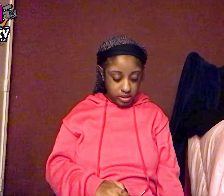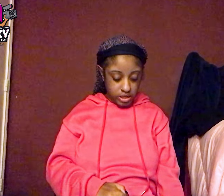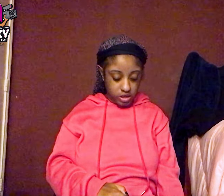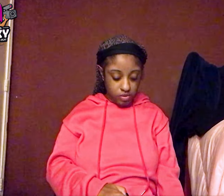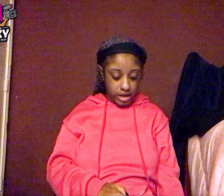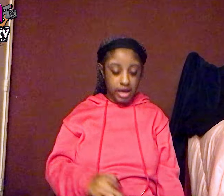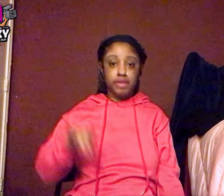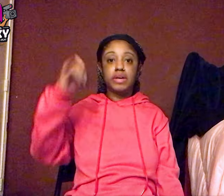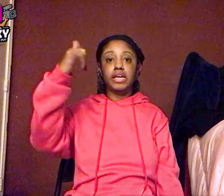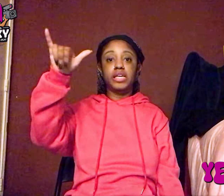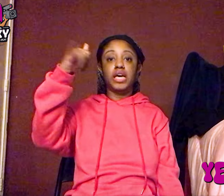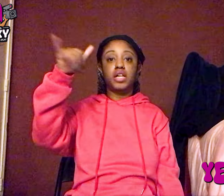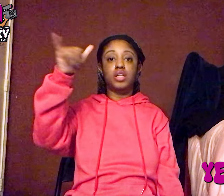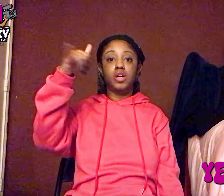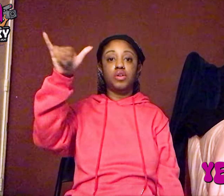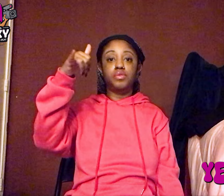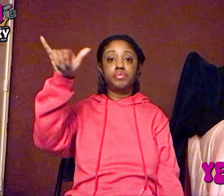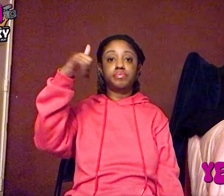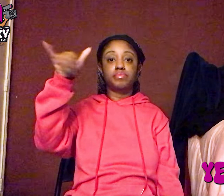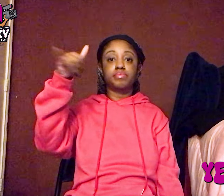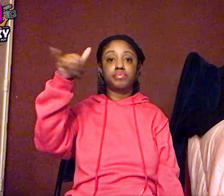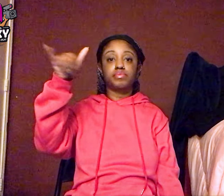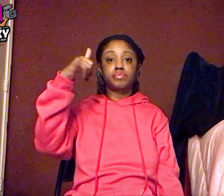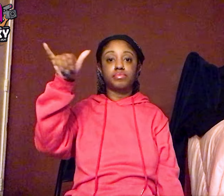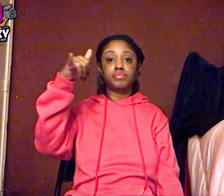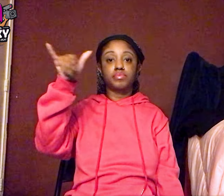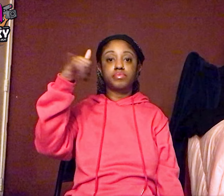Then you have yellow.